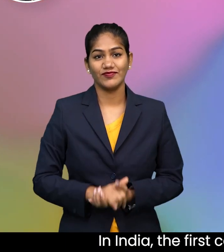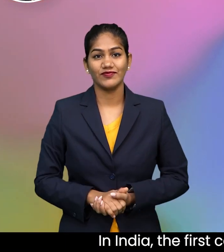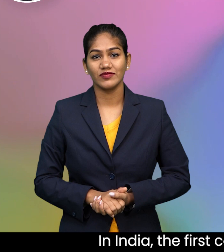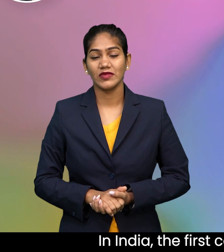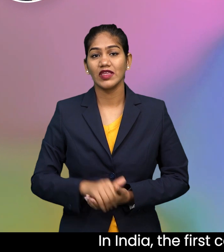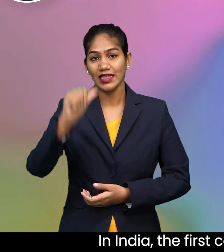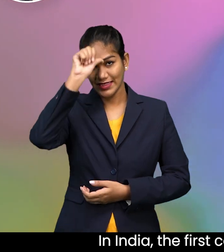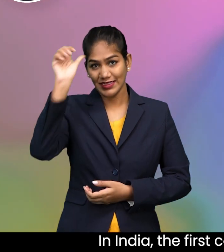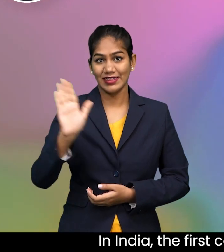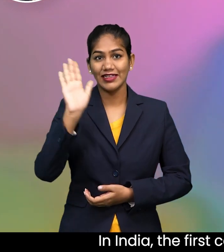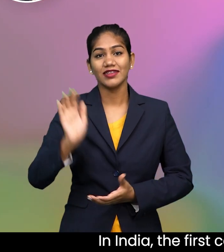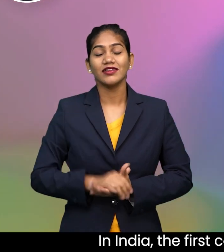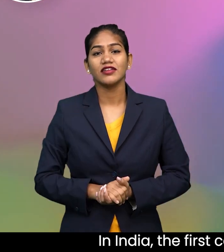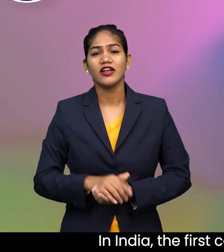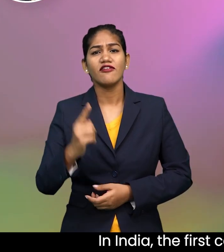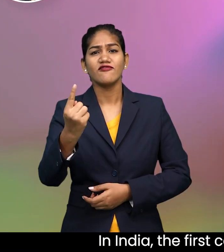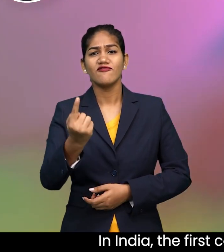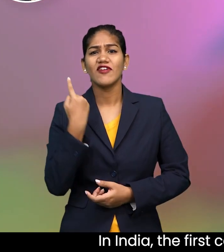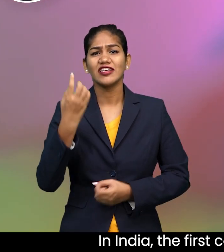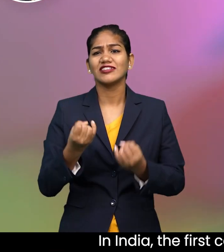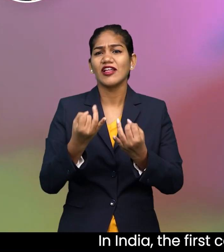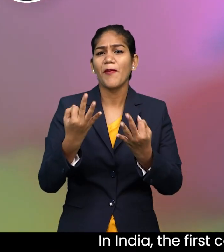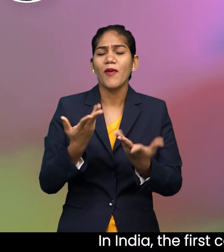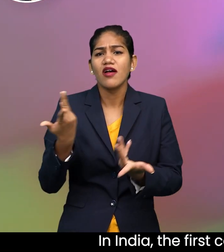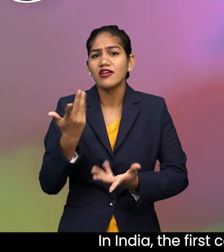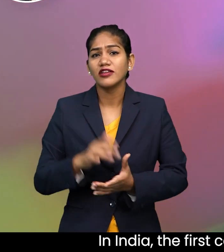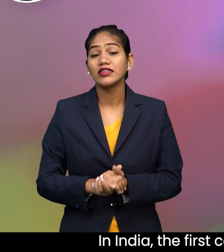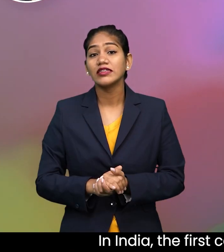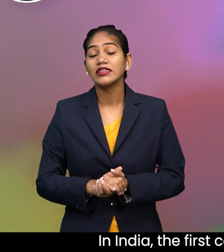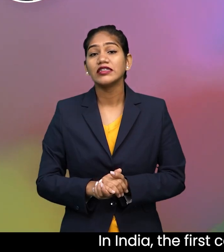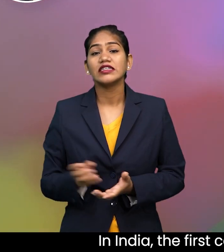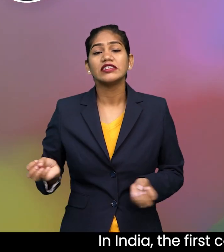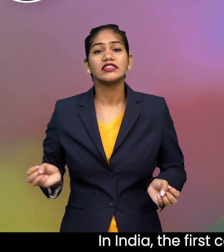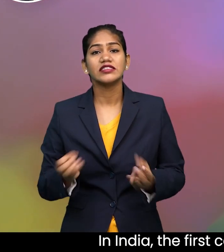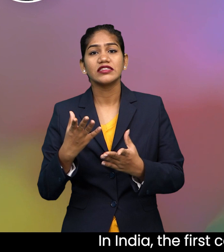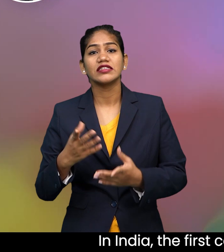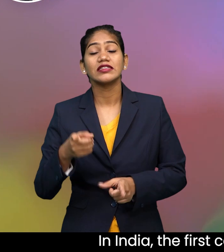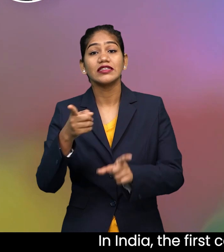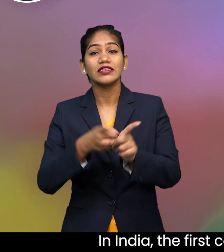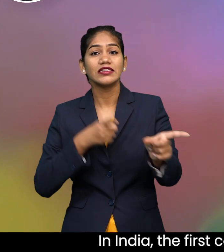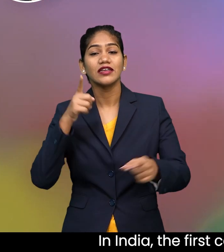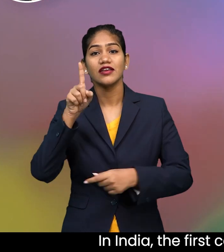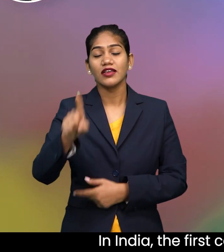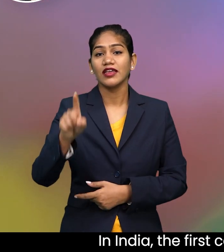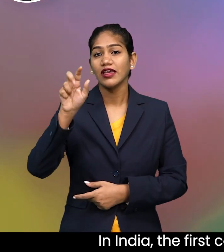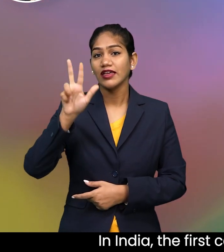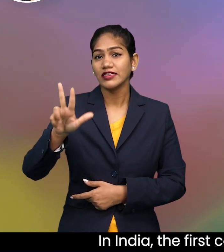In India, the first census was held in the year 1872.